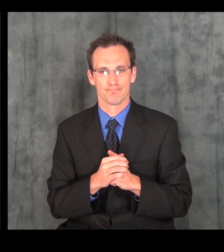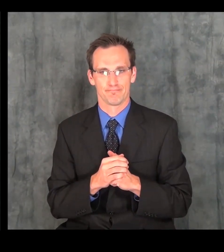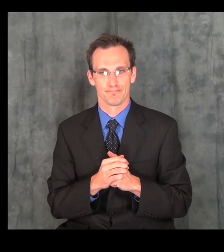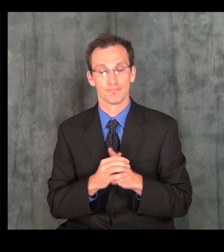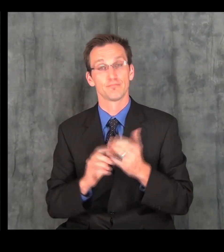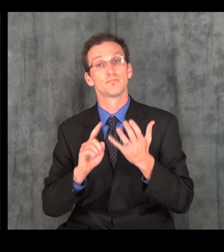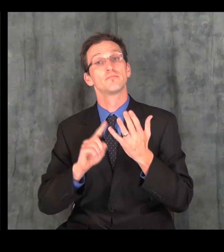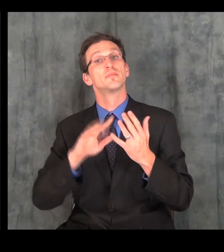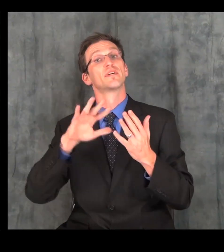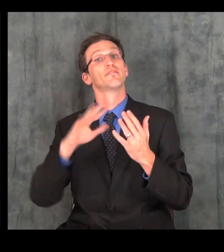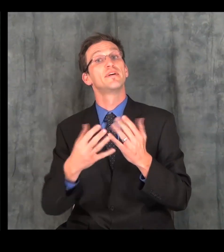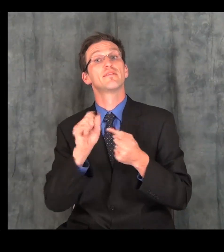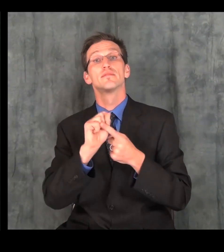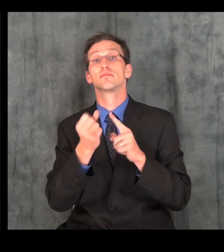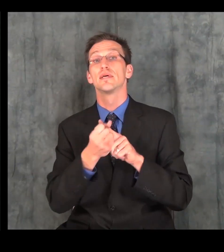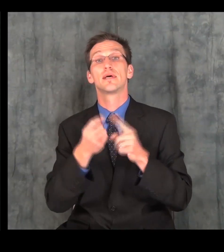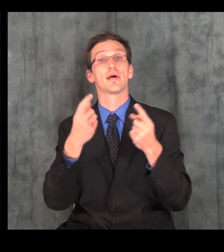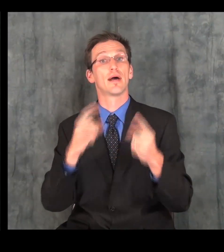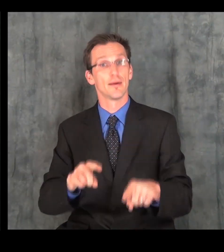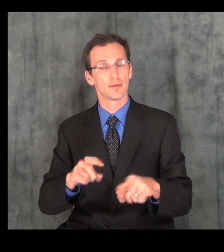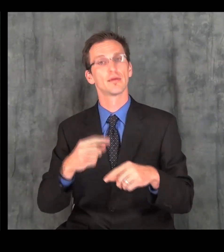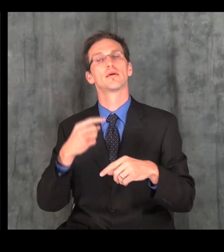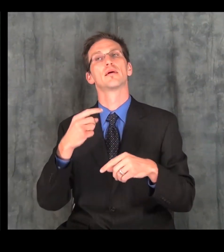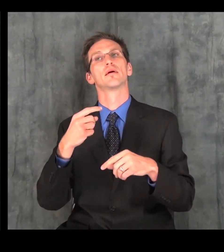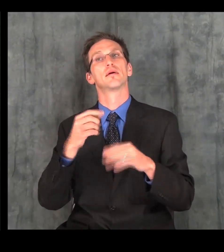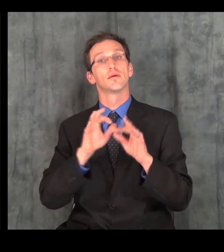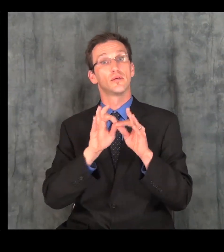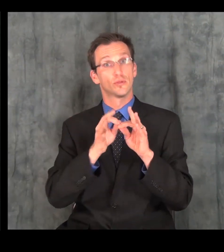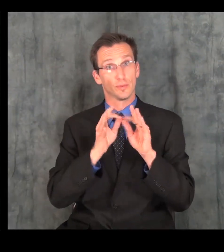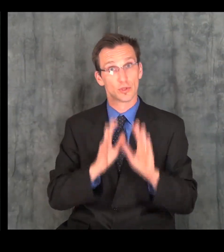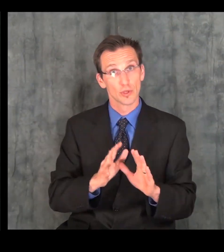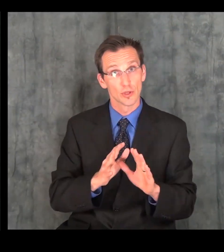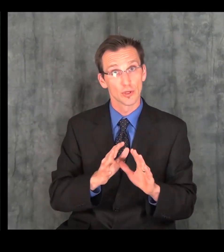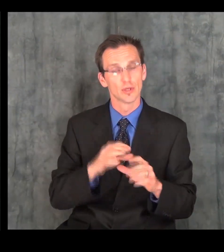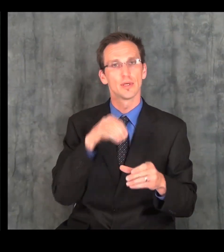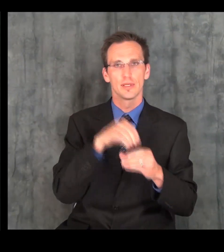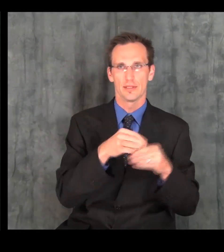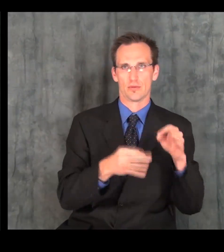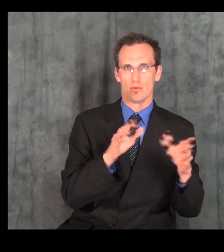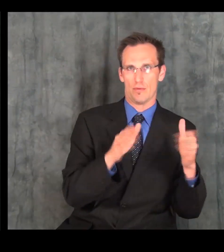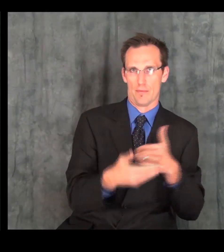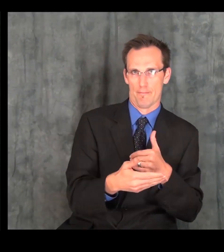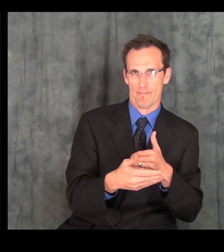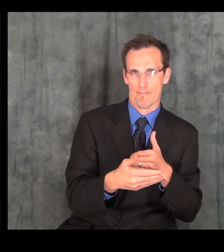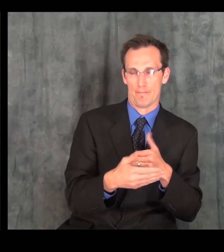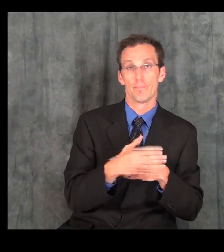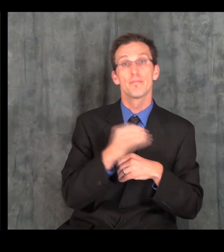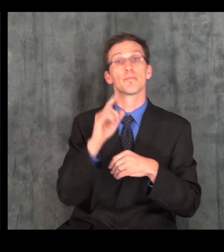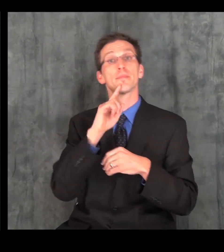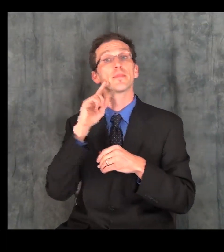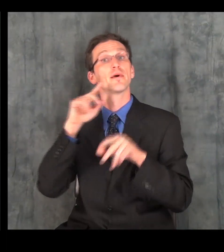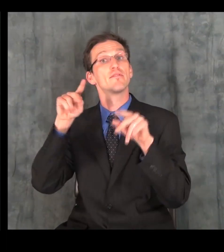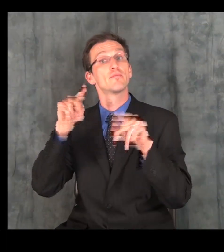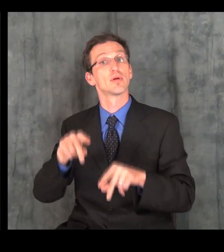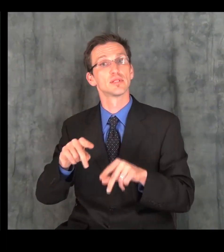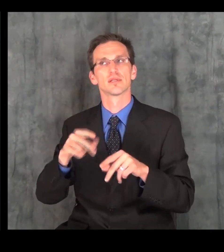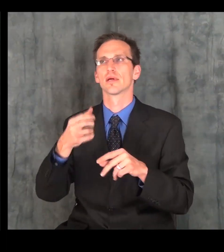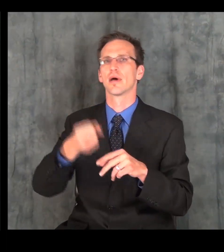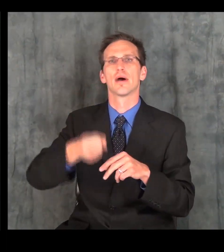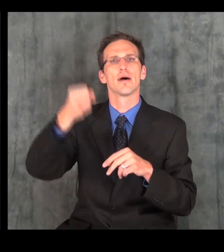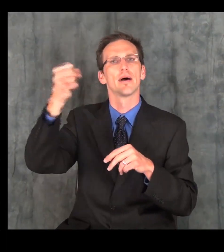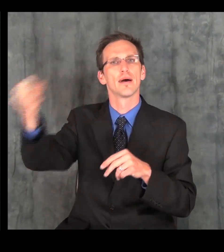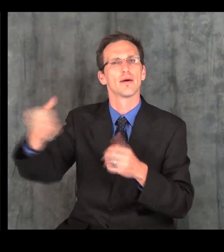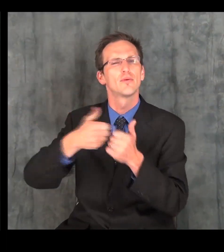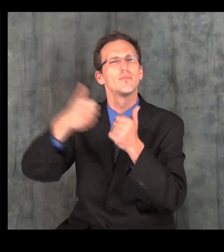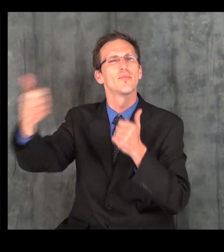The last scenario is where we actually had the interpreter inside the courtroom and the deaf person was in a remote witness